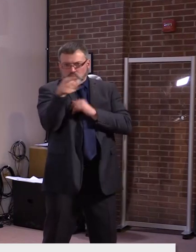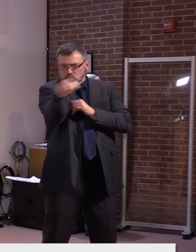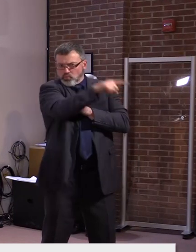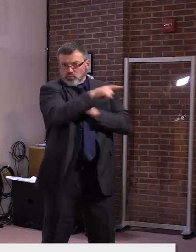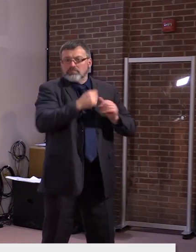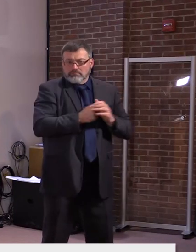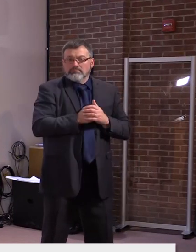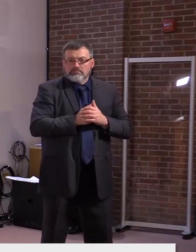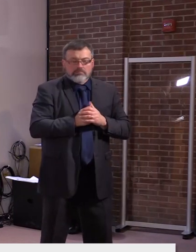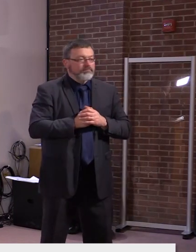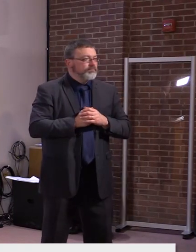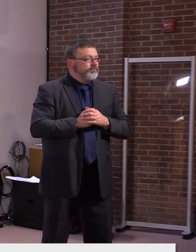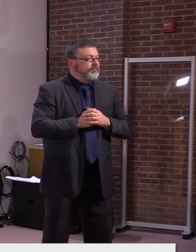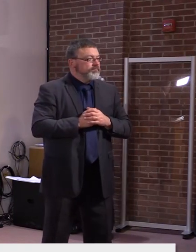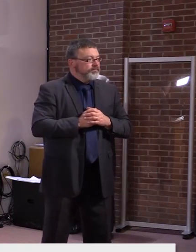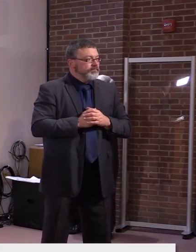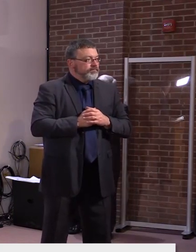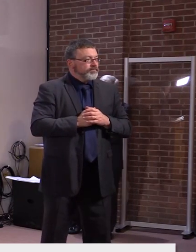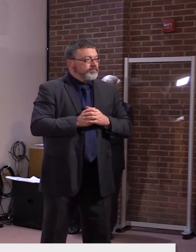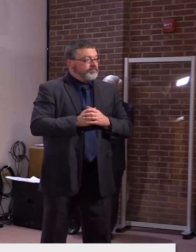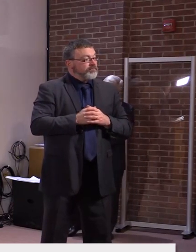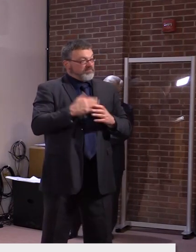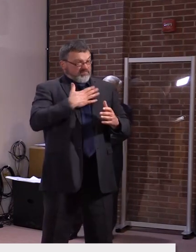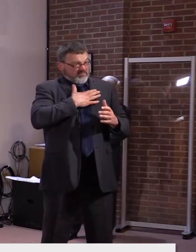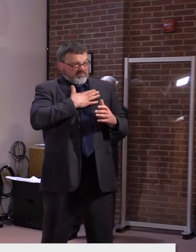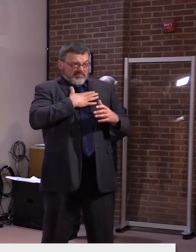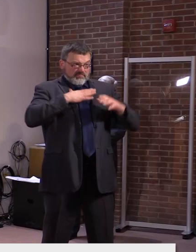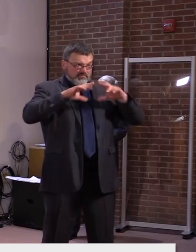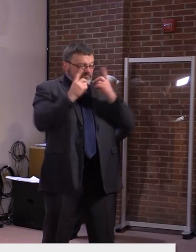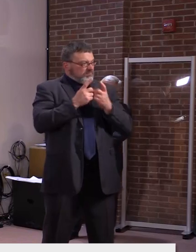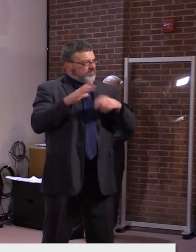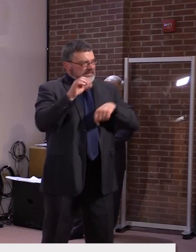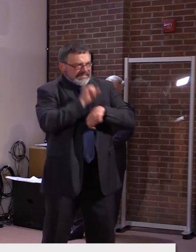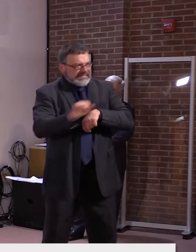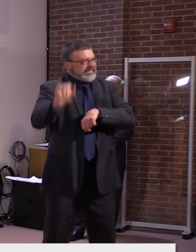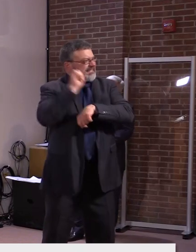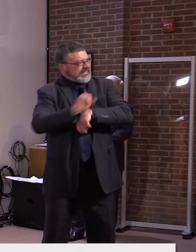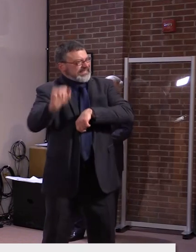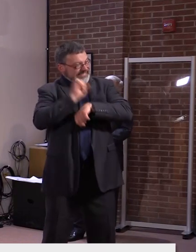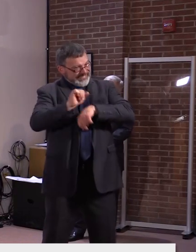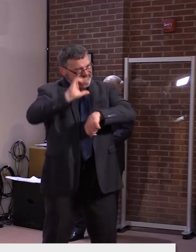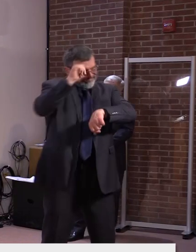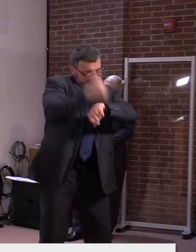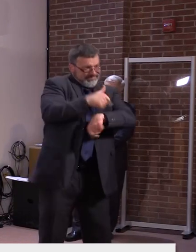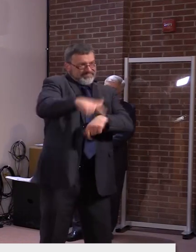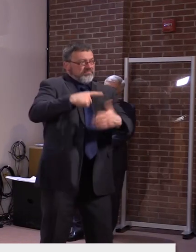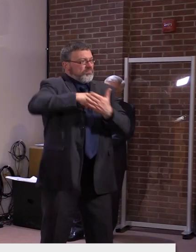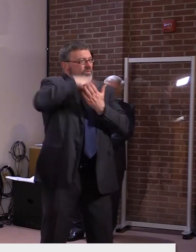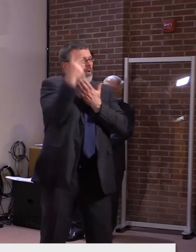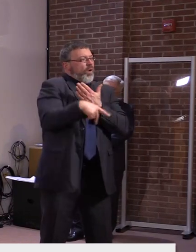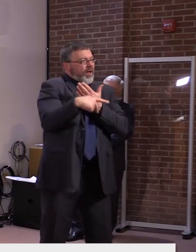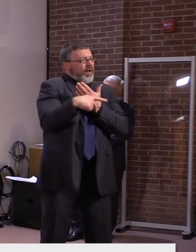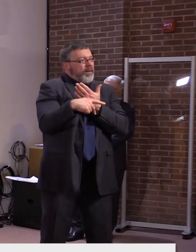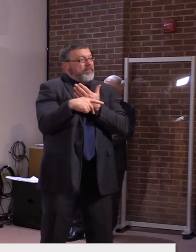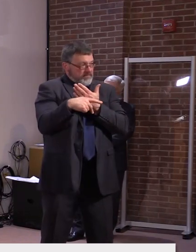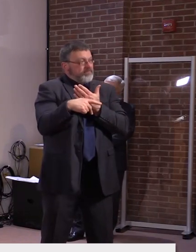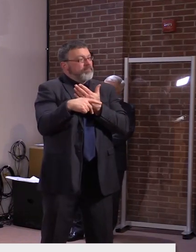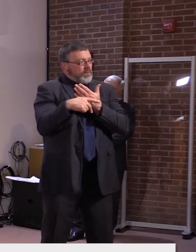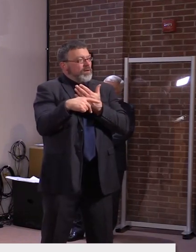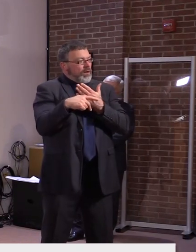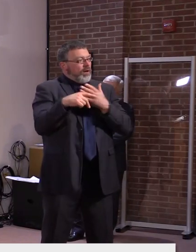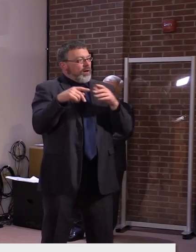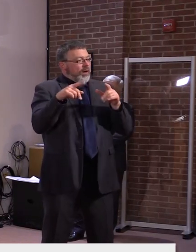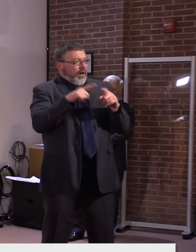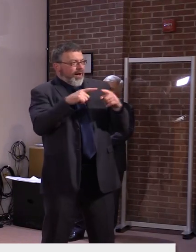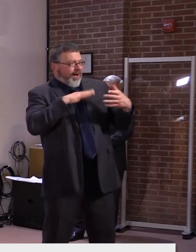As much as our state-level teams have been working hard to design and implement this new program, we've also been working simultaneously with individual districts